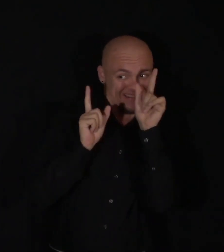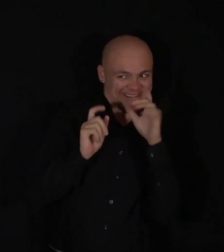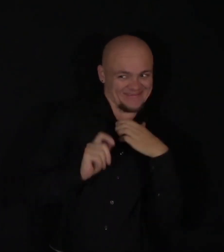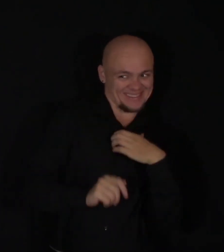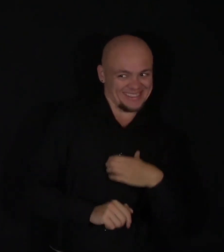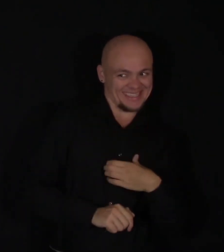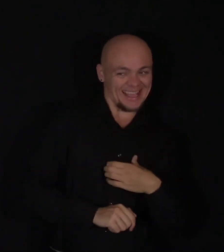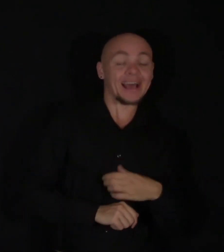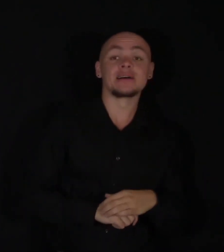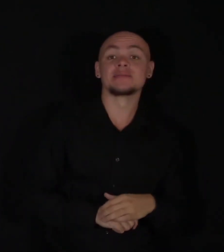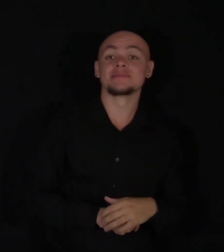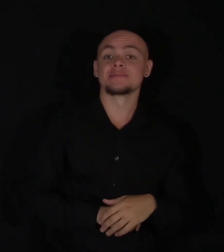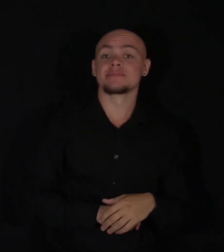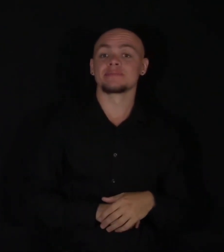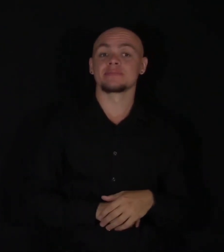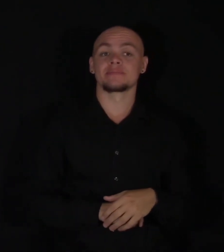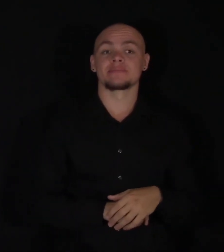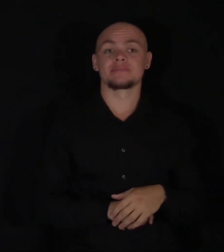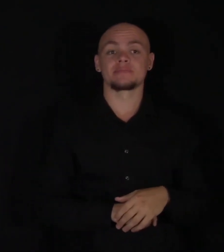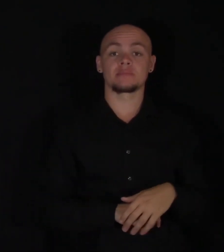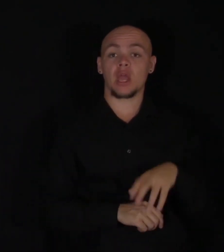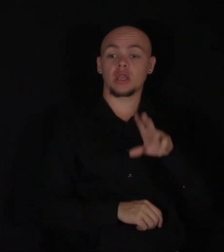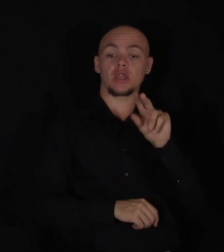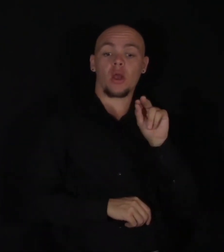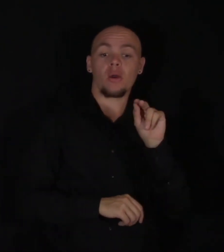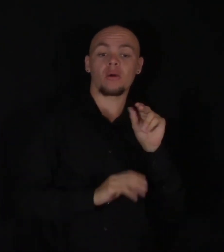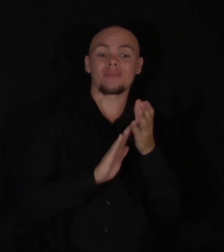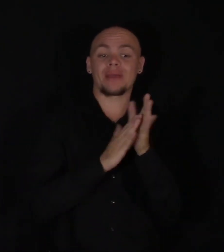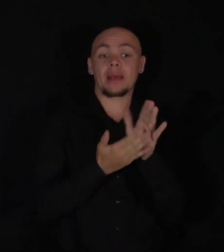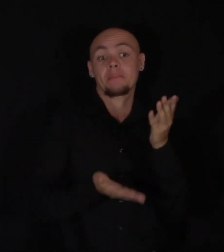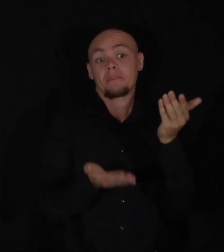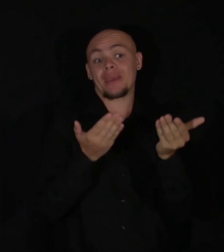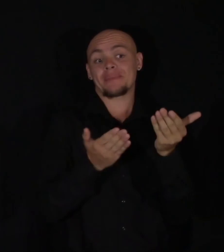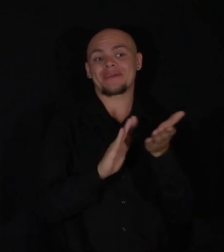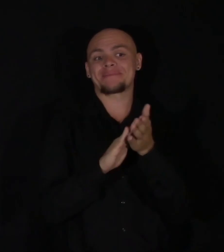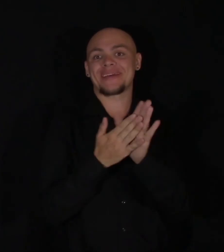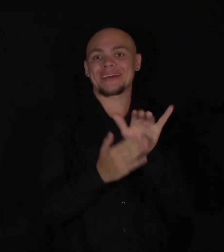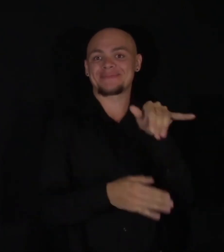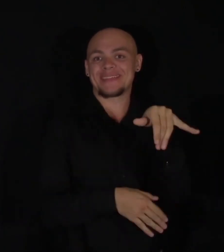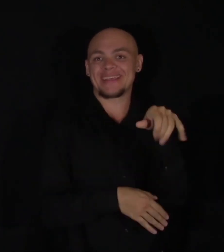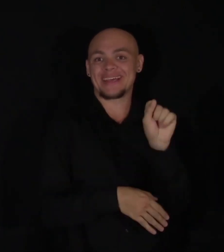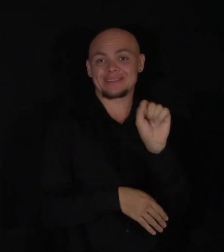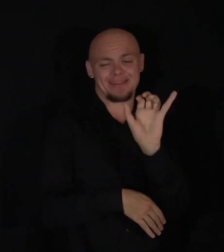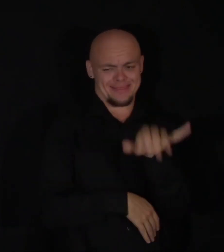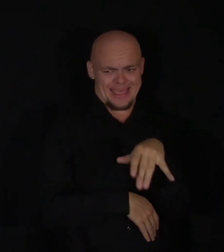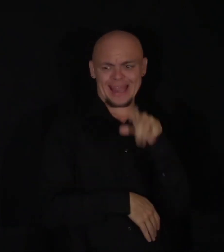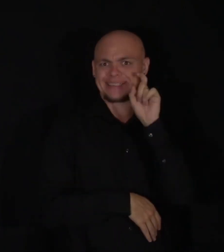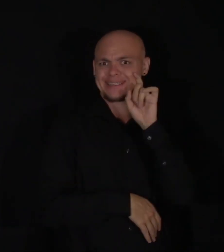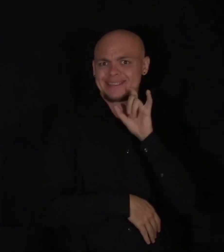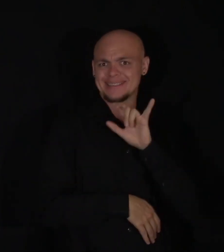And a no, that was a maybe, turns into a yes. That's damn sexy.